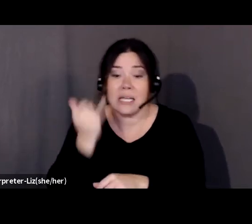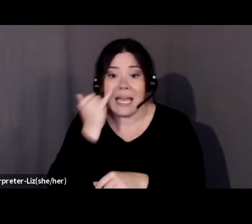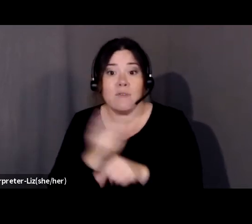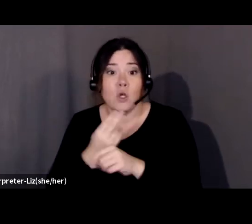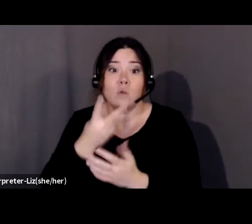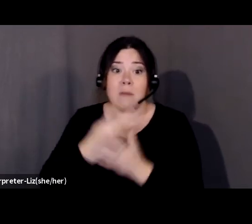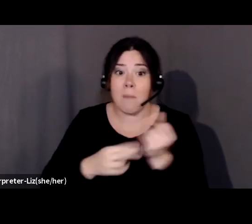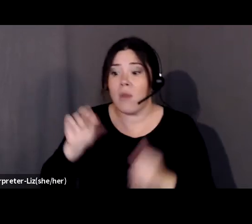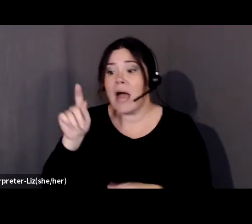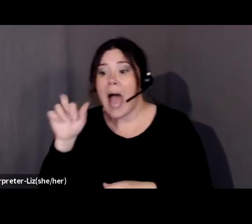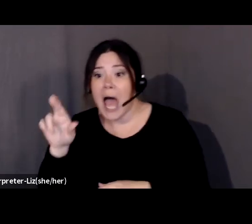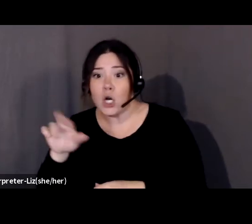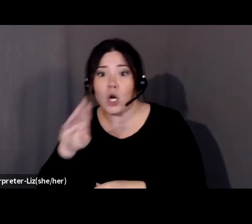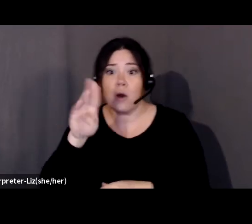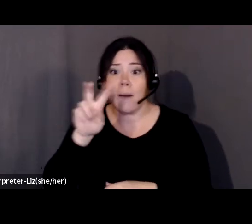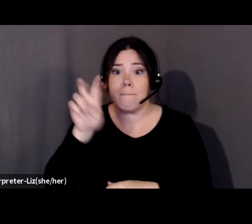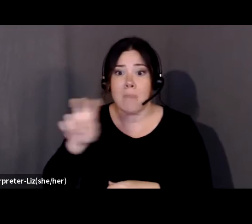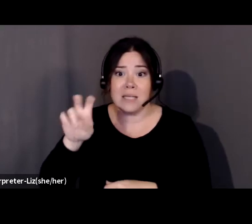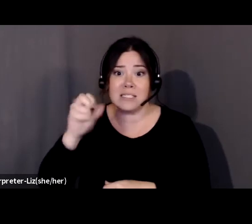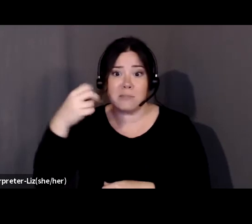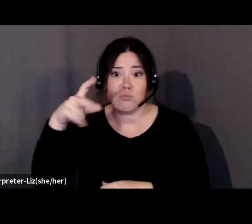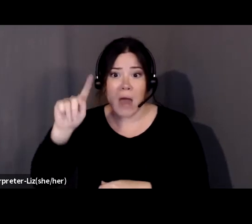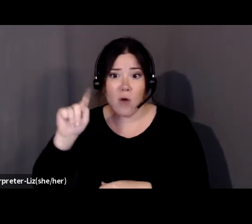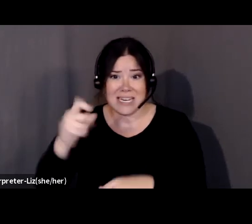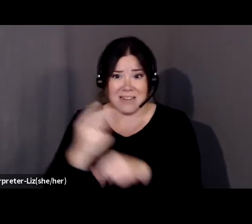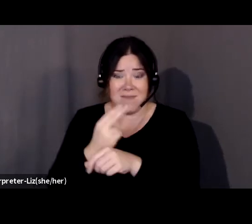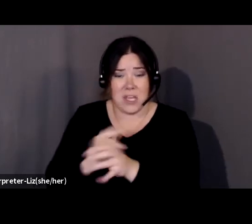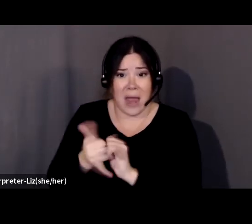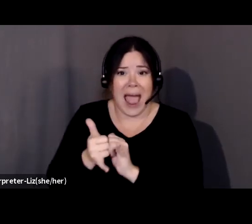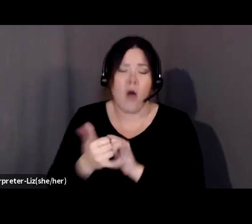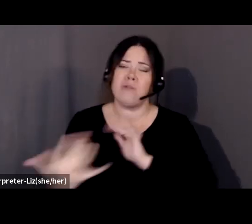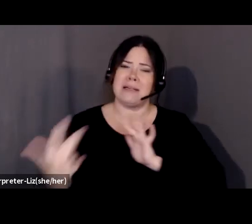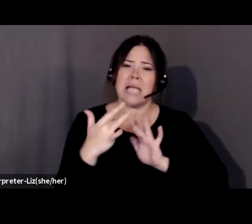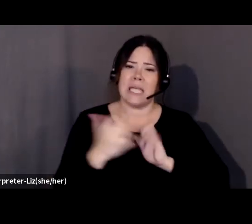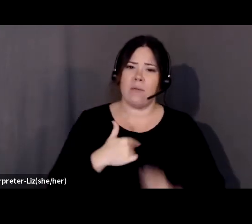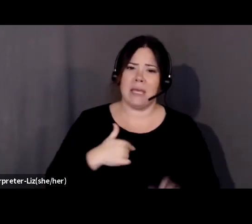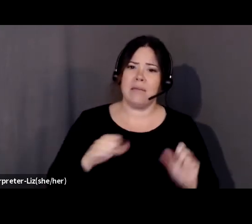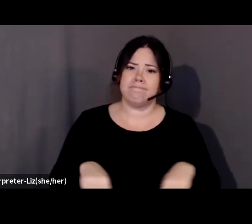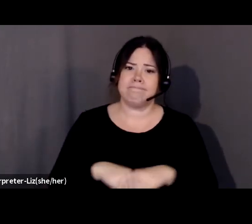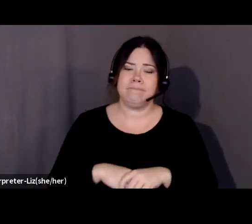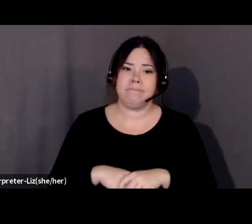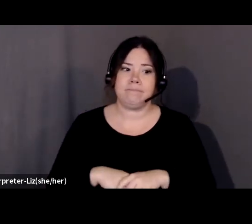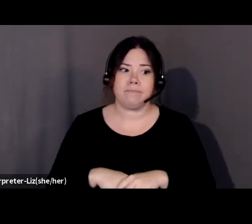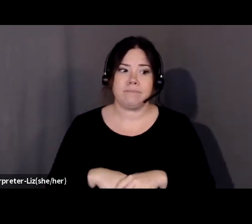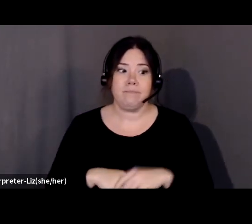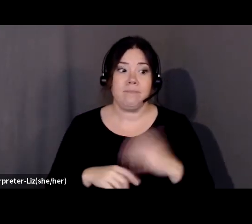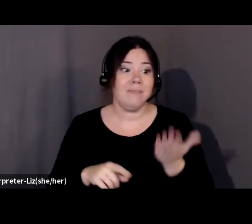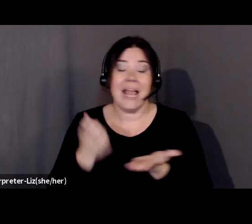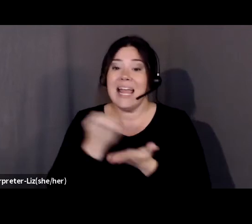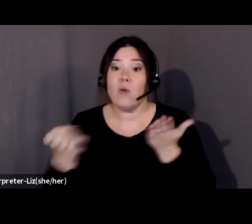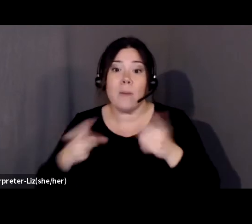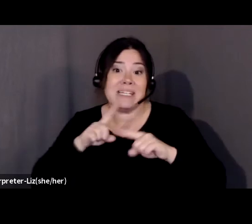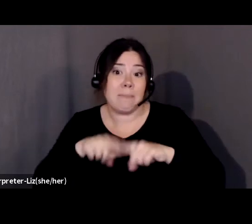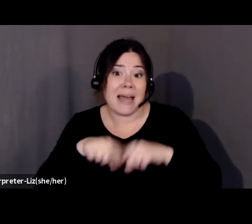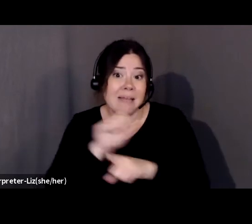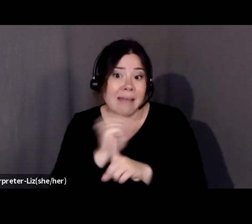and Buzzsprout and need some help figuring that out, please feel free to reach out to me. And equipment is very much a case-by-case basis and